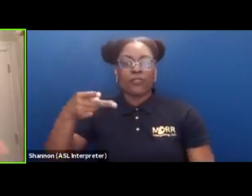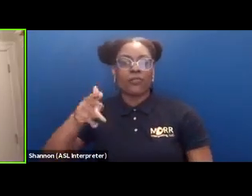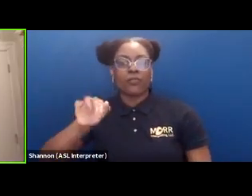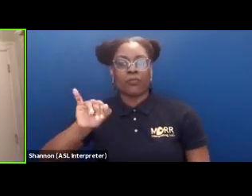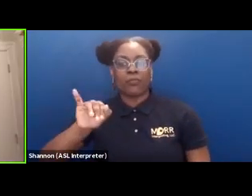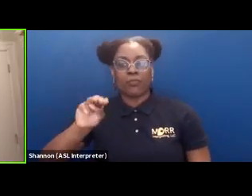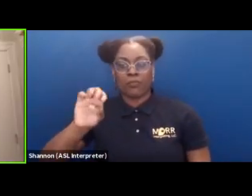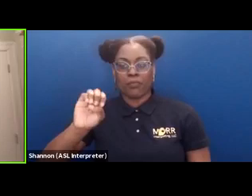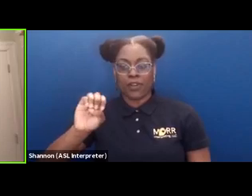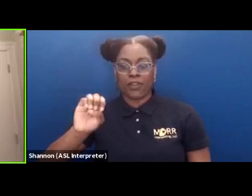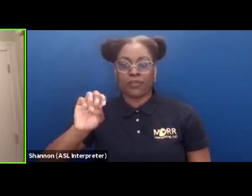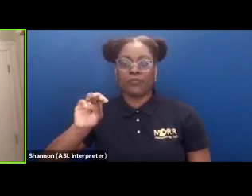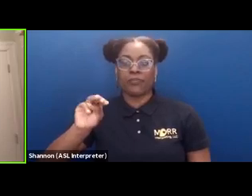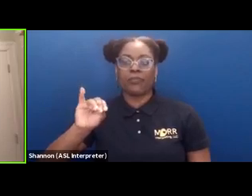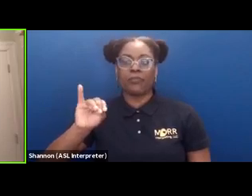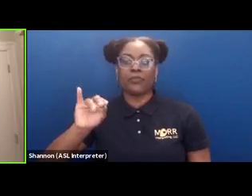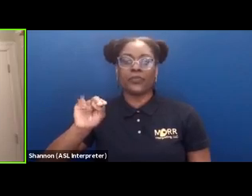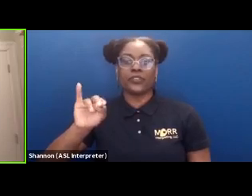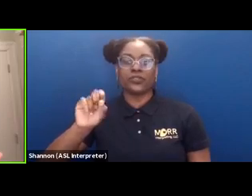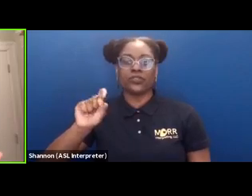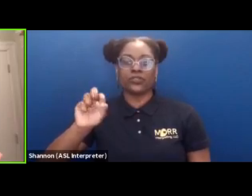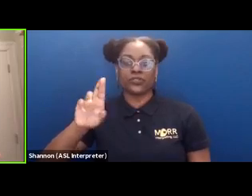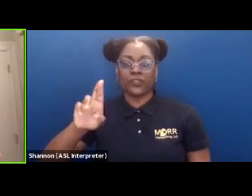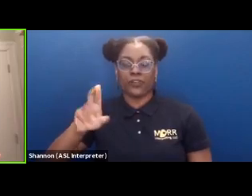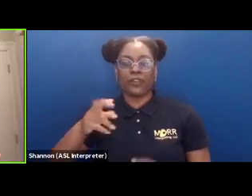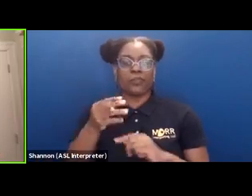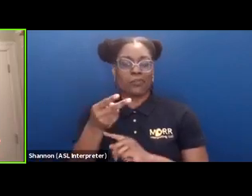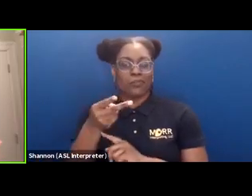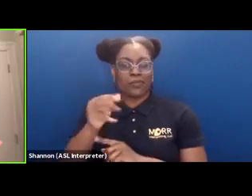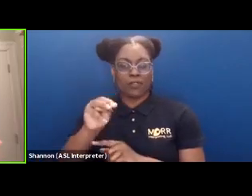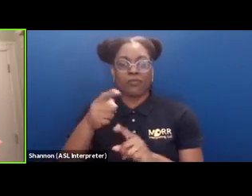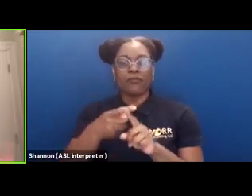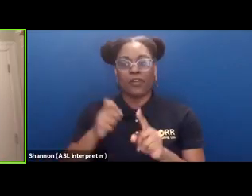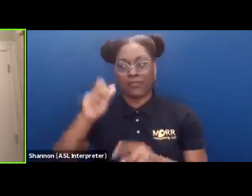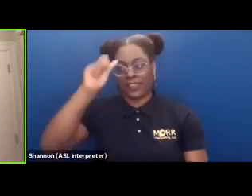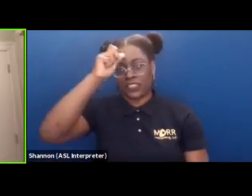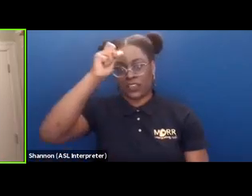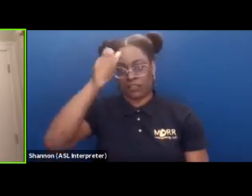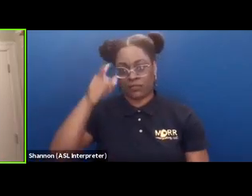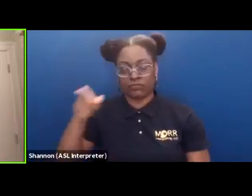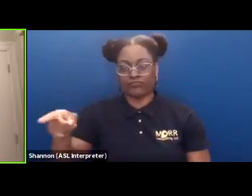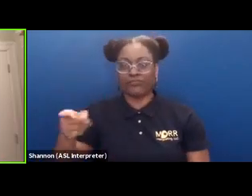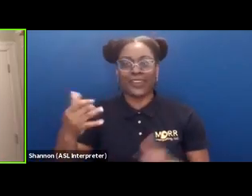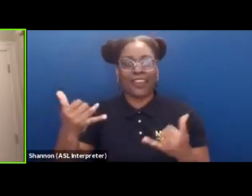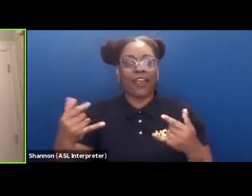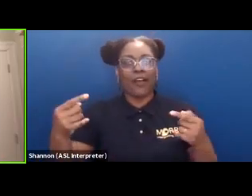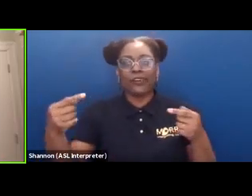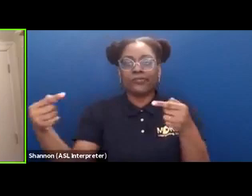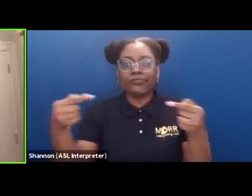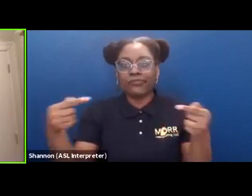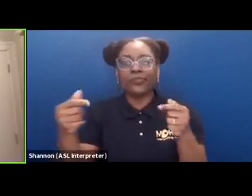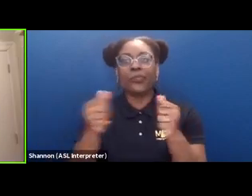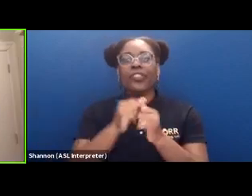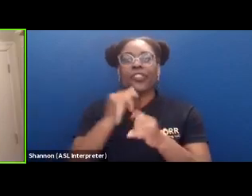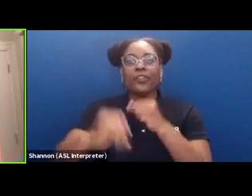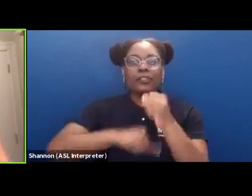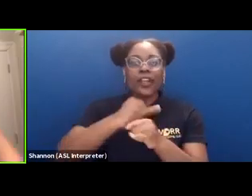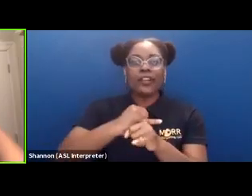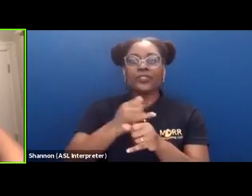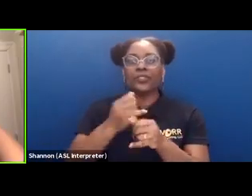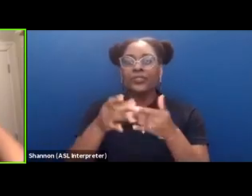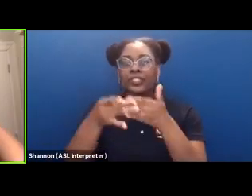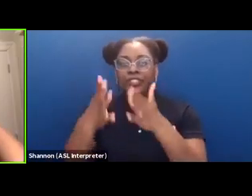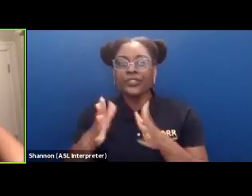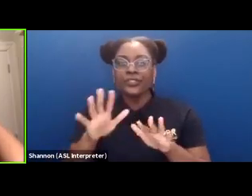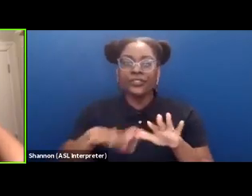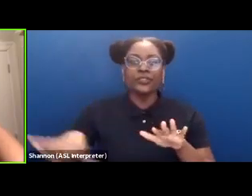comes from India currently. So it's also an issue of international relations as well, and who can afford